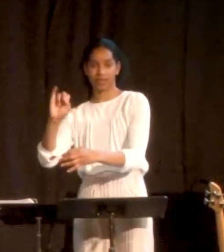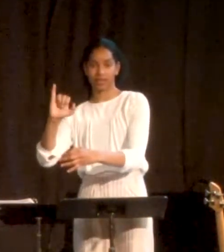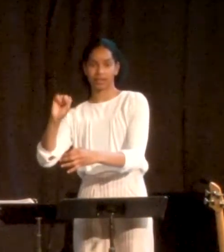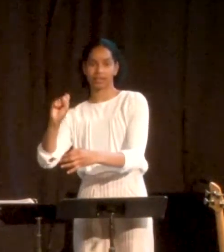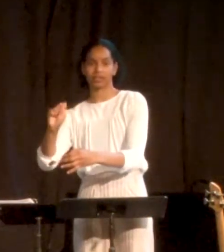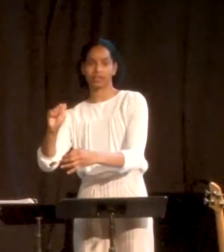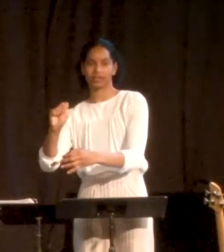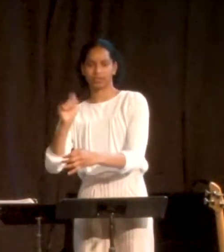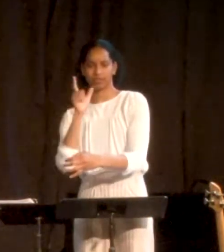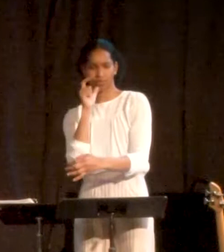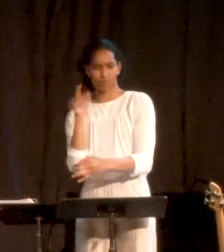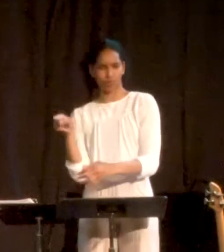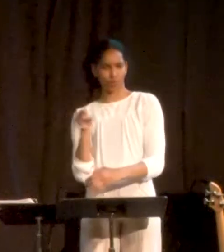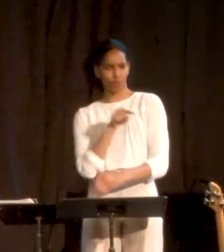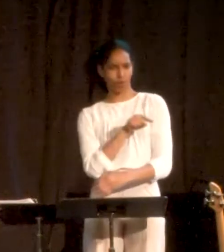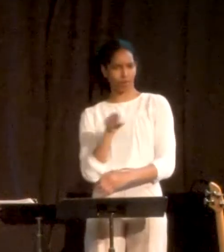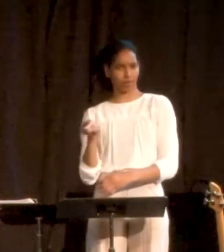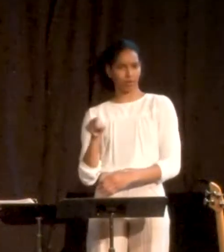Who are they?